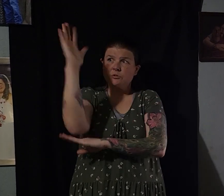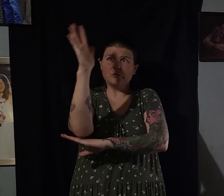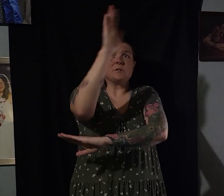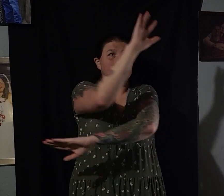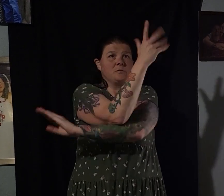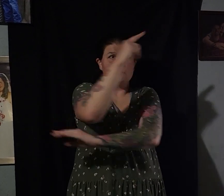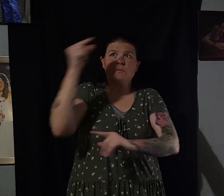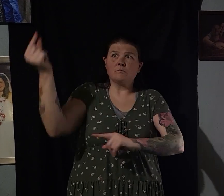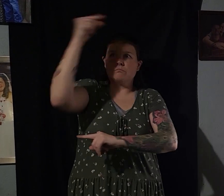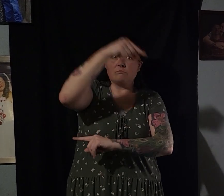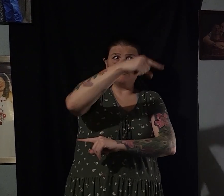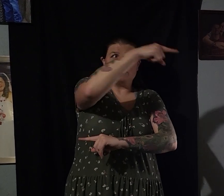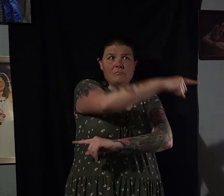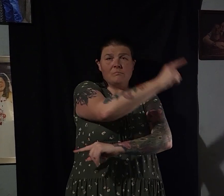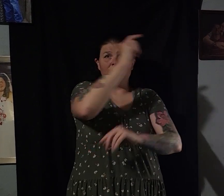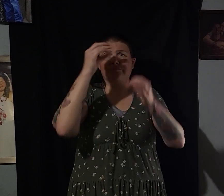chameleon certainly wouldn't do that.